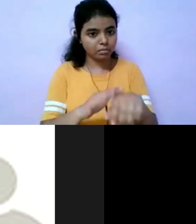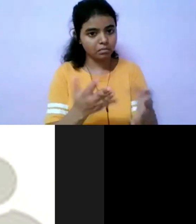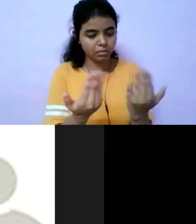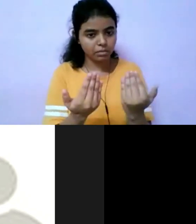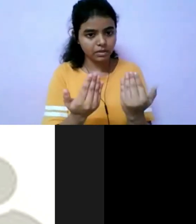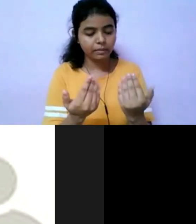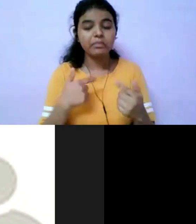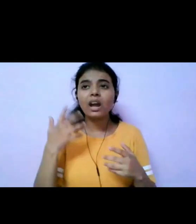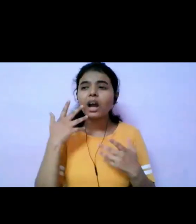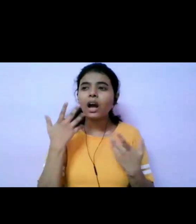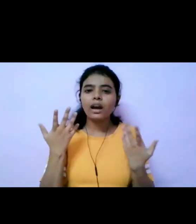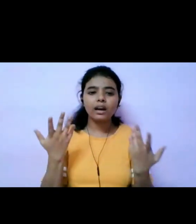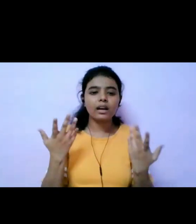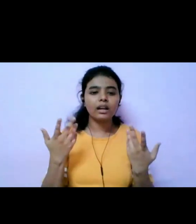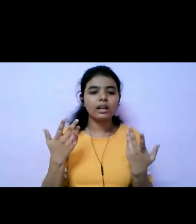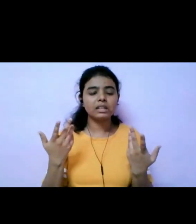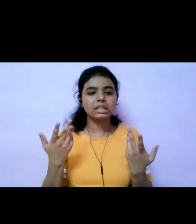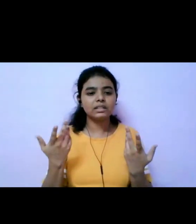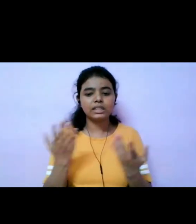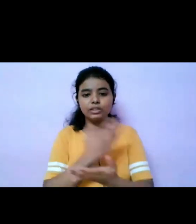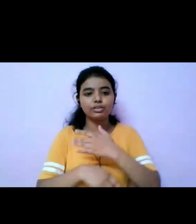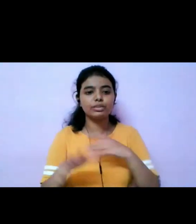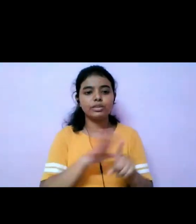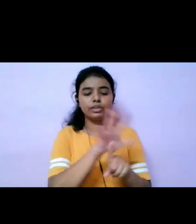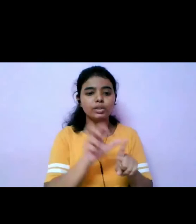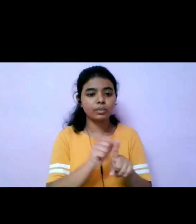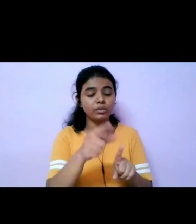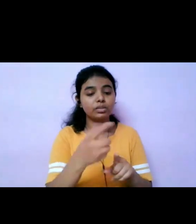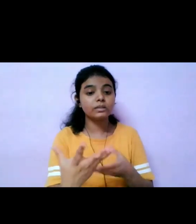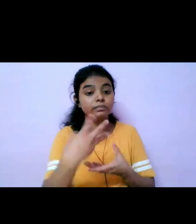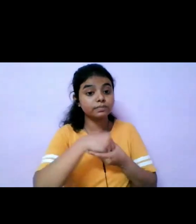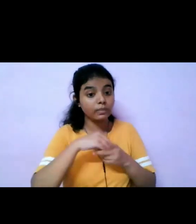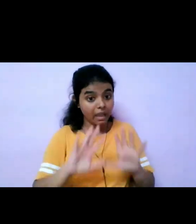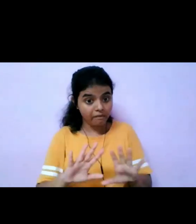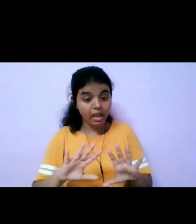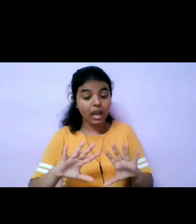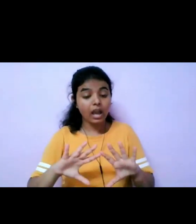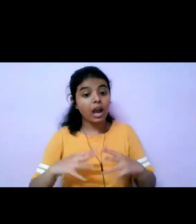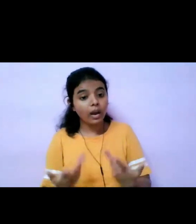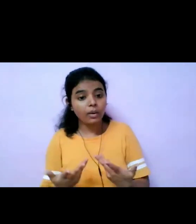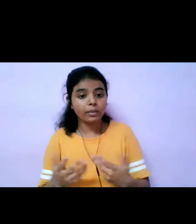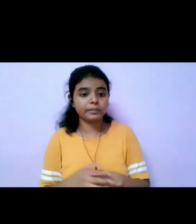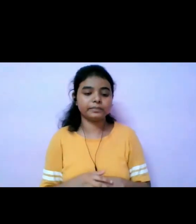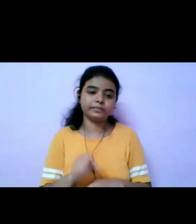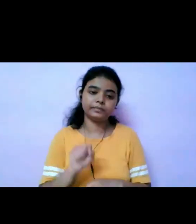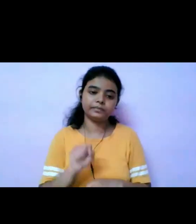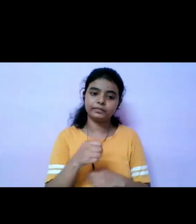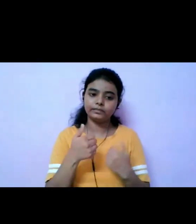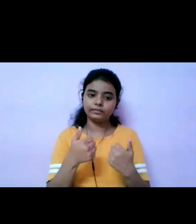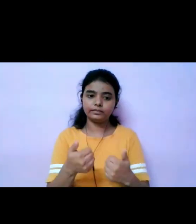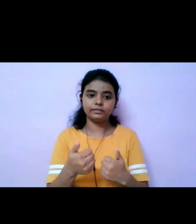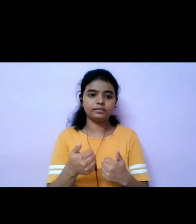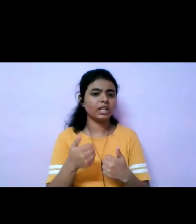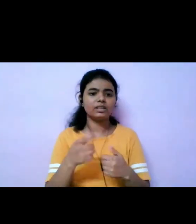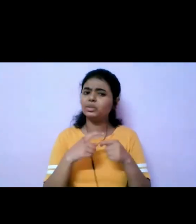And I was wondering, how much of disability culture do you acquire and how? Well, these are the